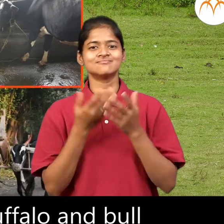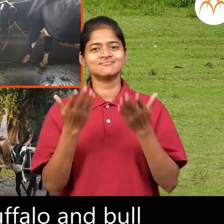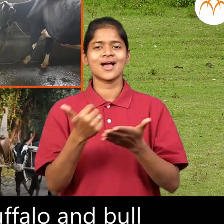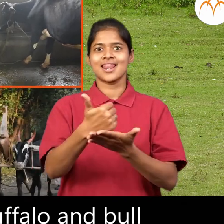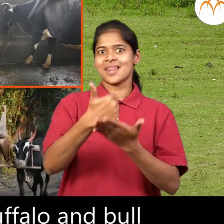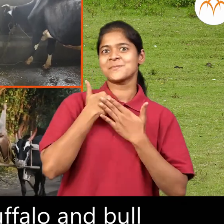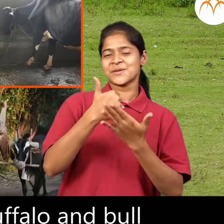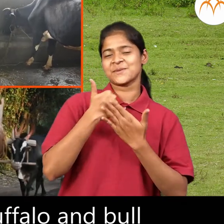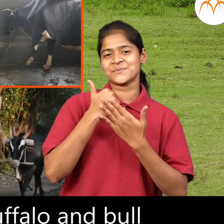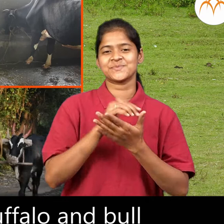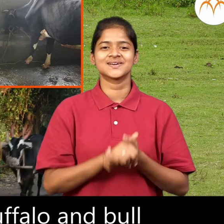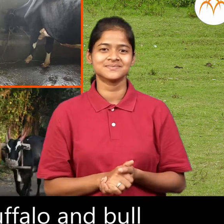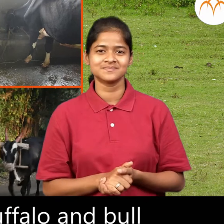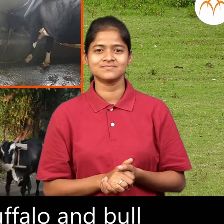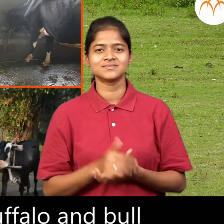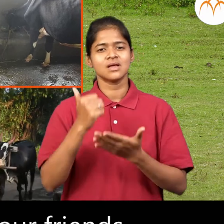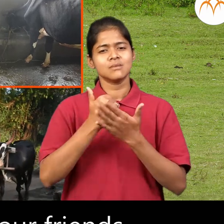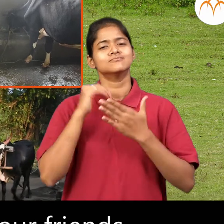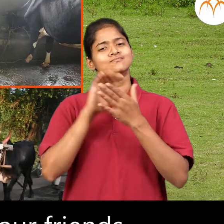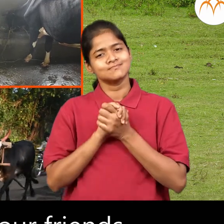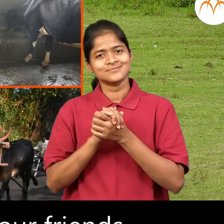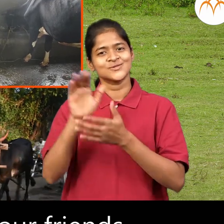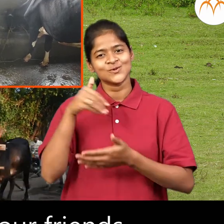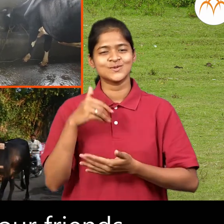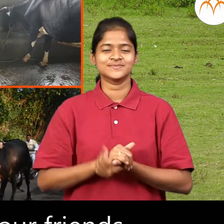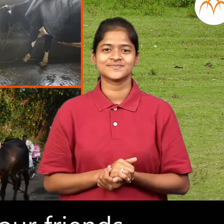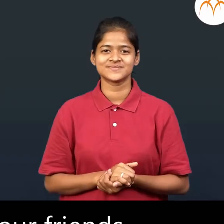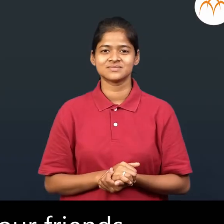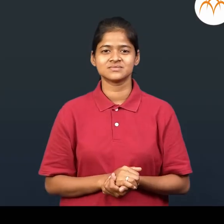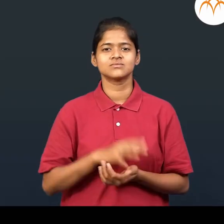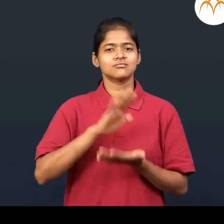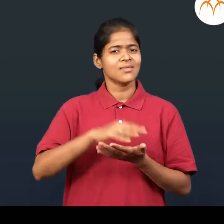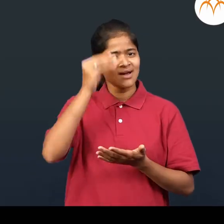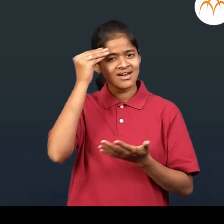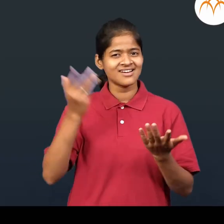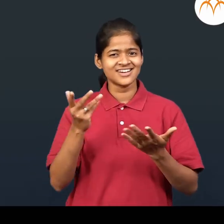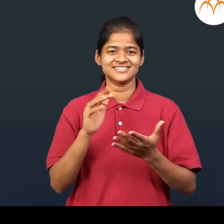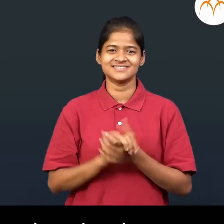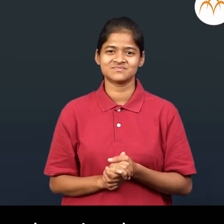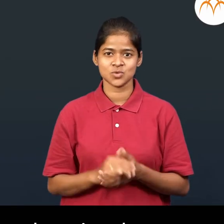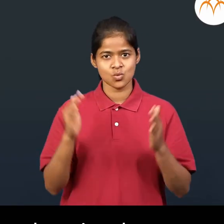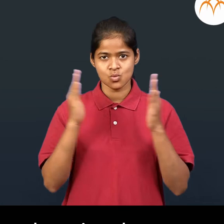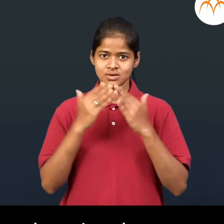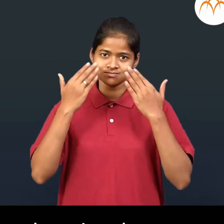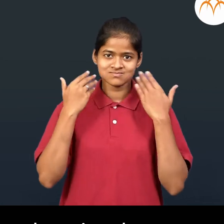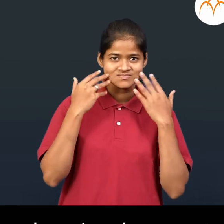All these animals help us. They are like our friends. What did we learn? We keep cat,